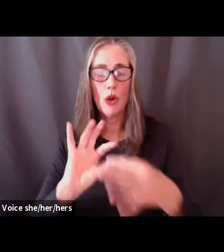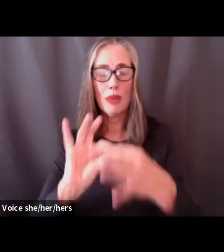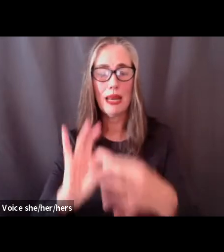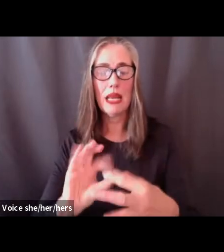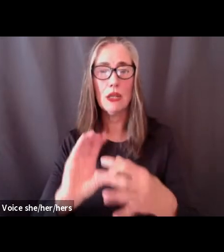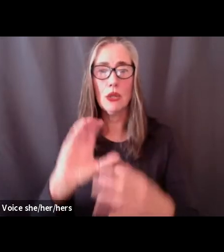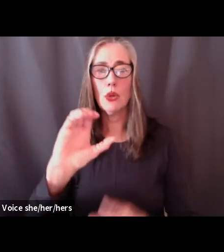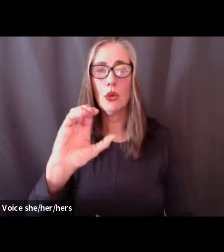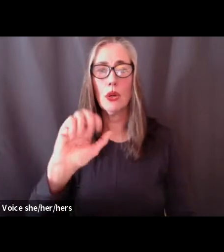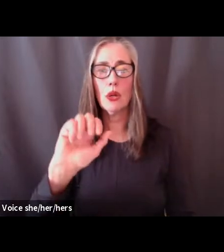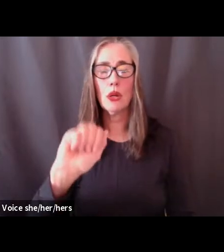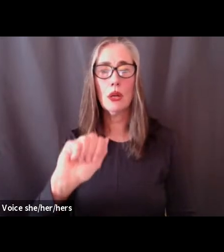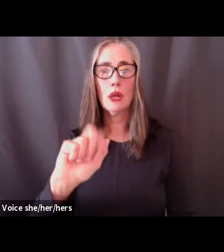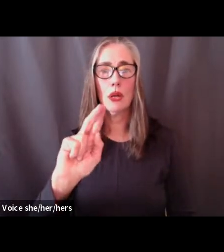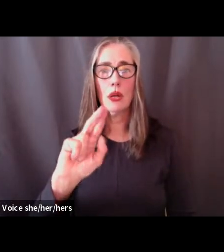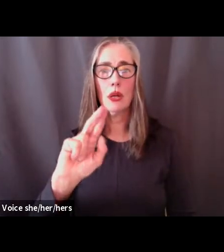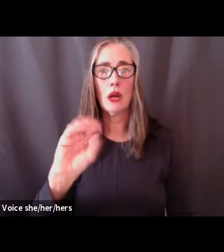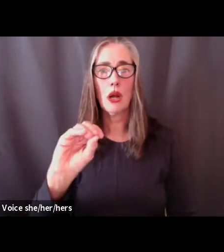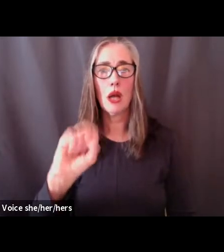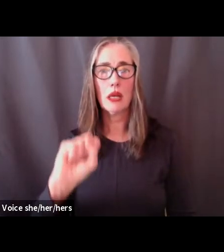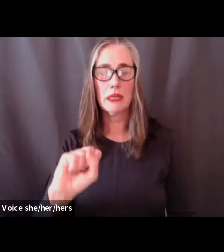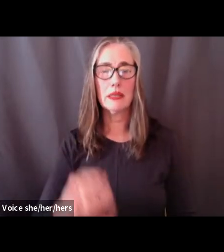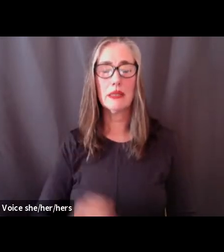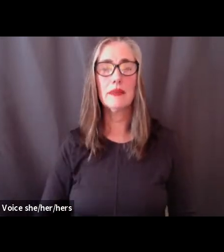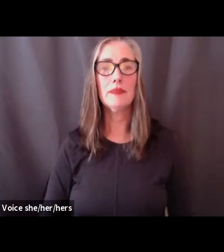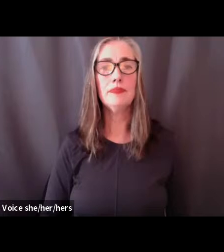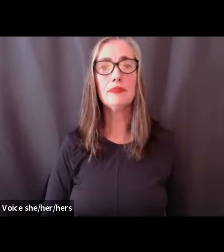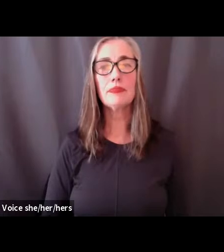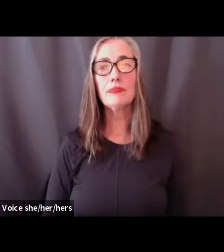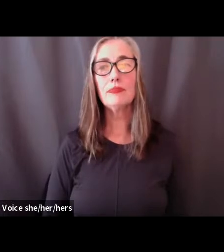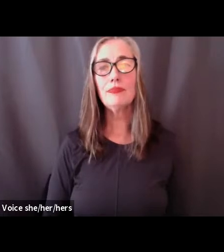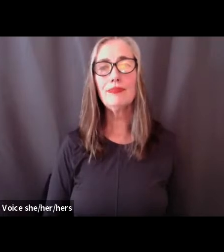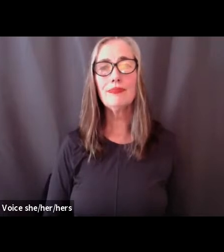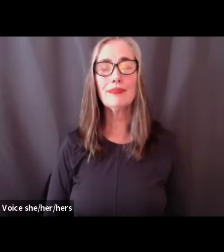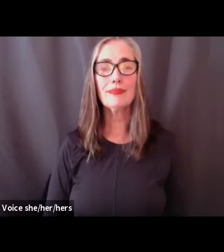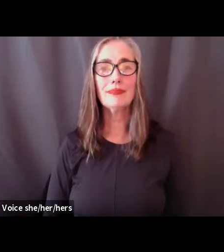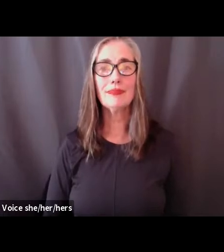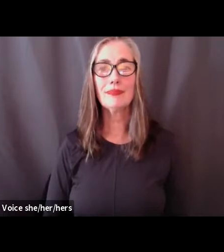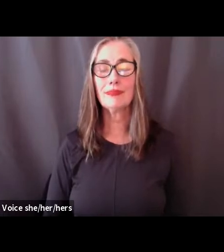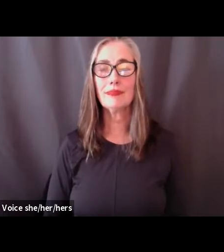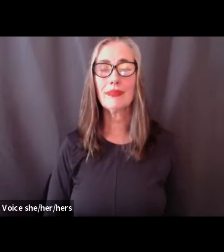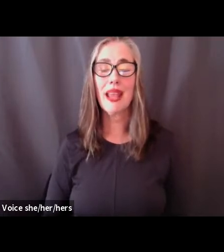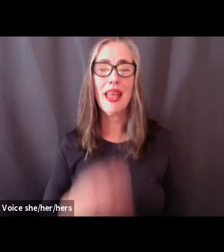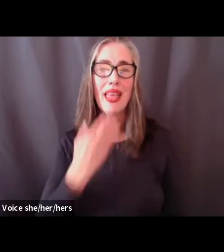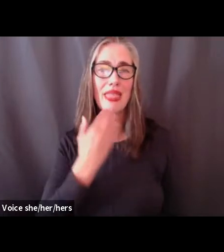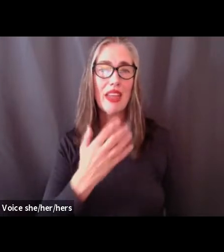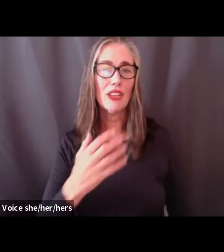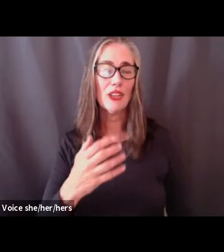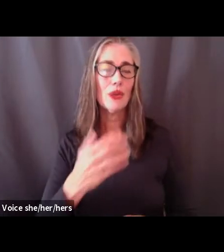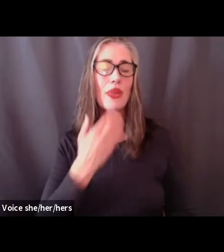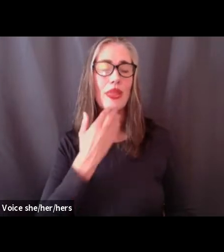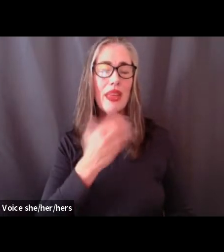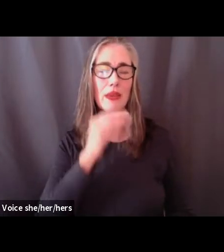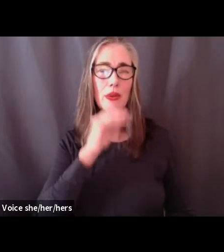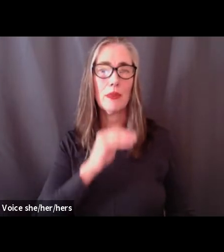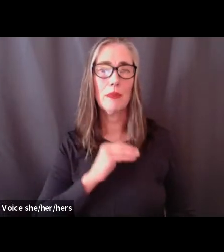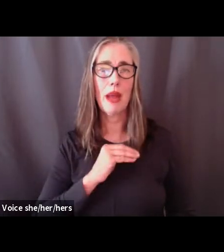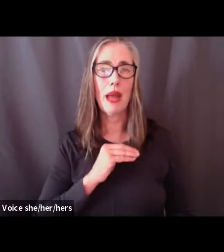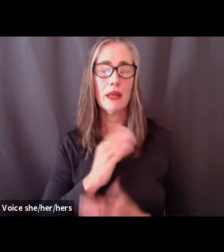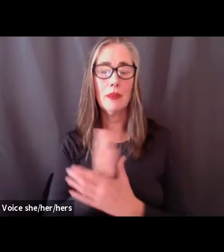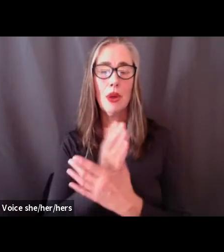All right, thank you very much. Thank you, Madam Co-Chair. All right, let's move on to